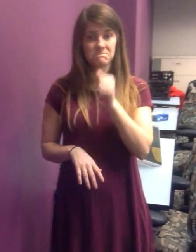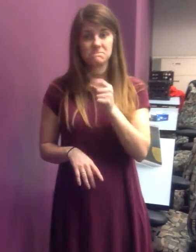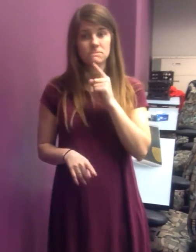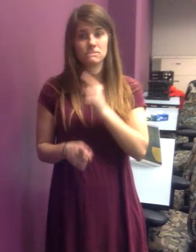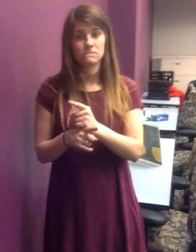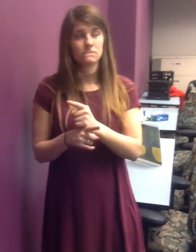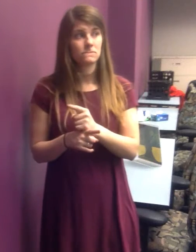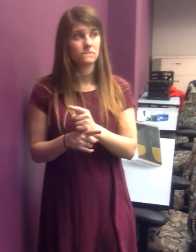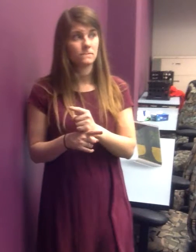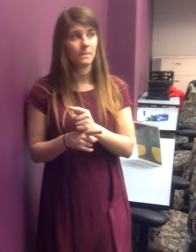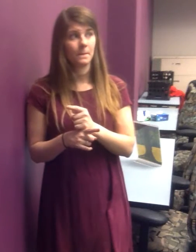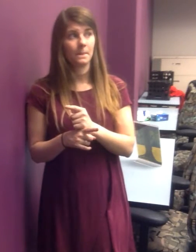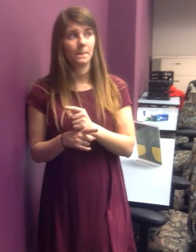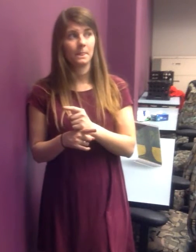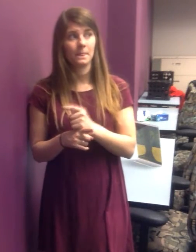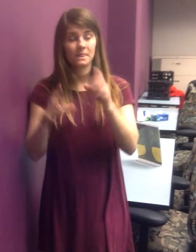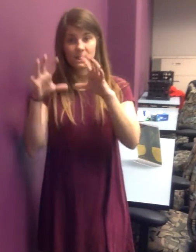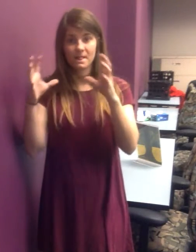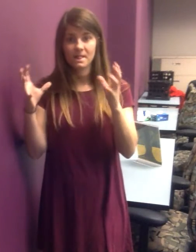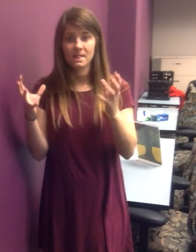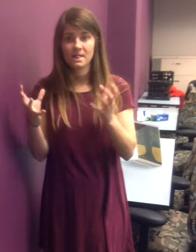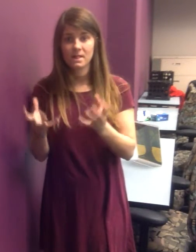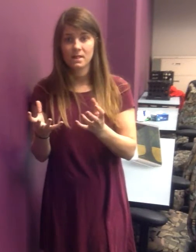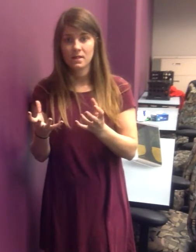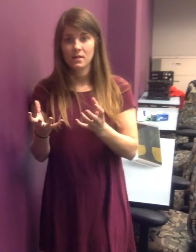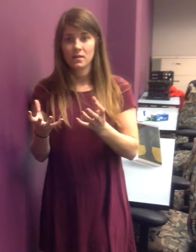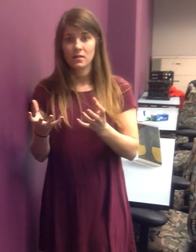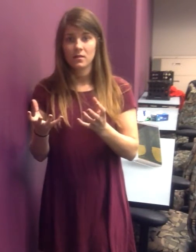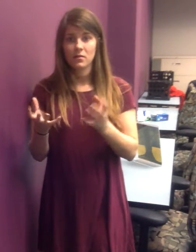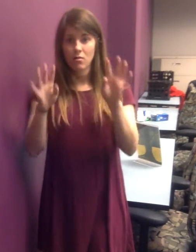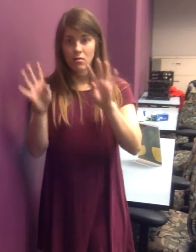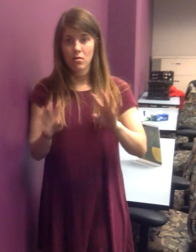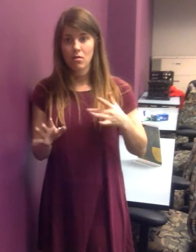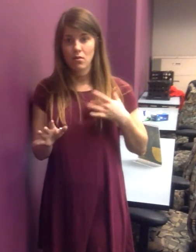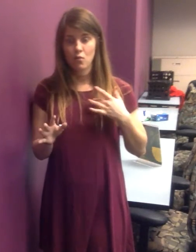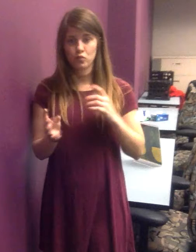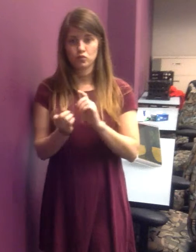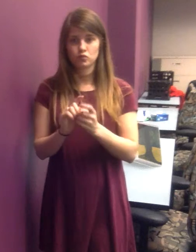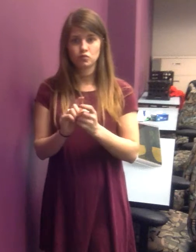That issue is not good for them right now. If you notice, the president doesn't talk much about it anymore. I mean, I've noticed that.